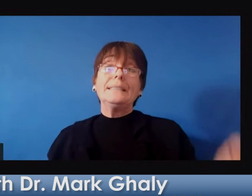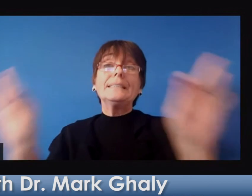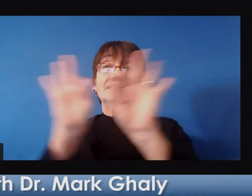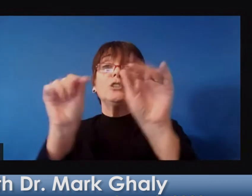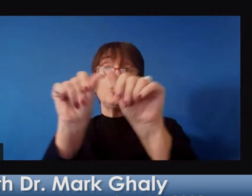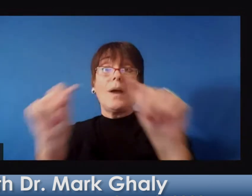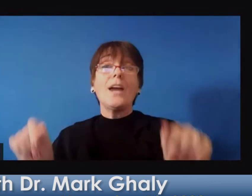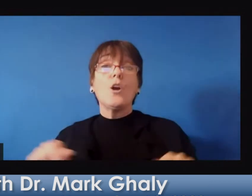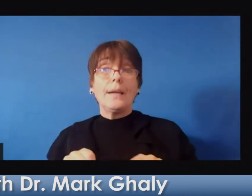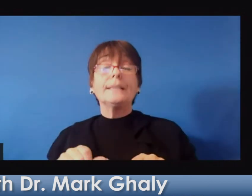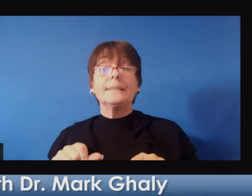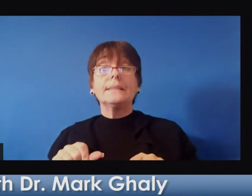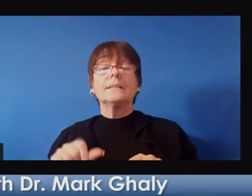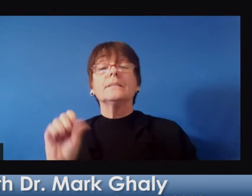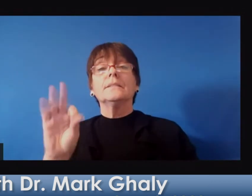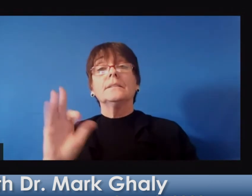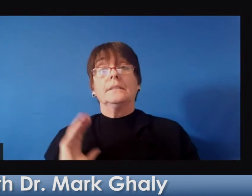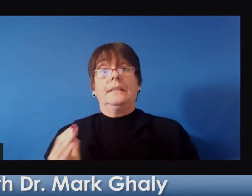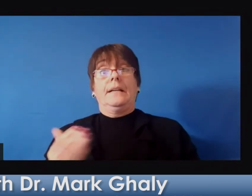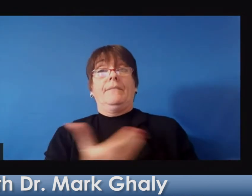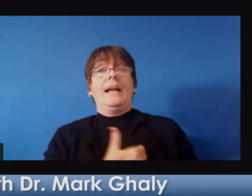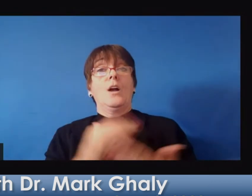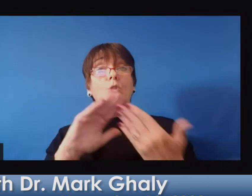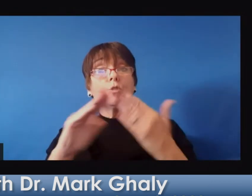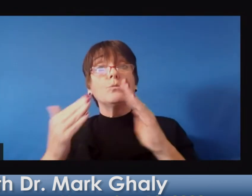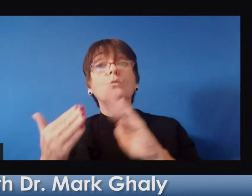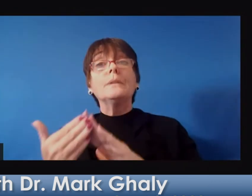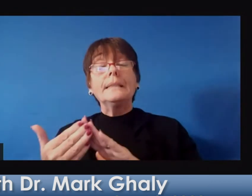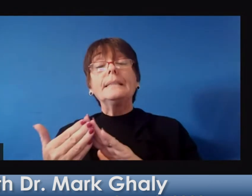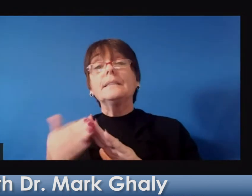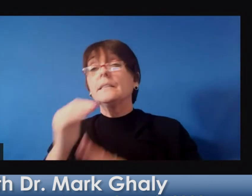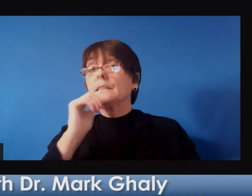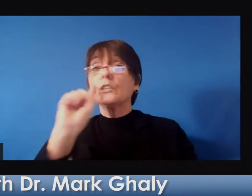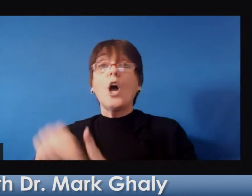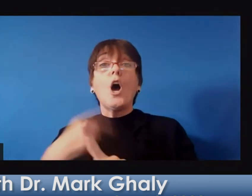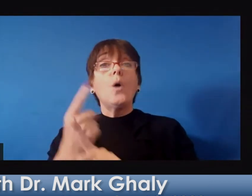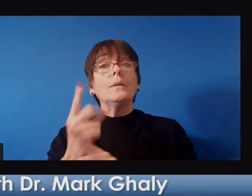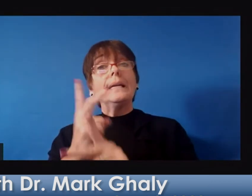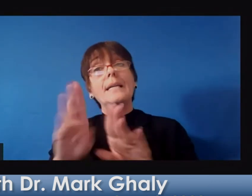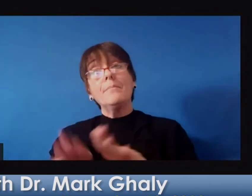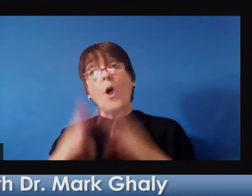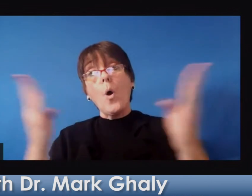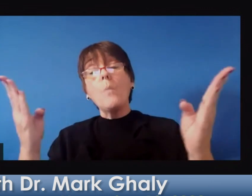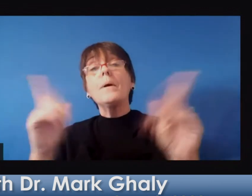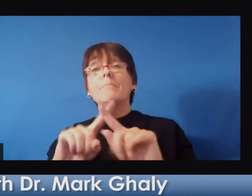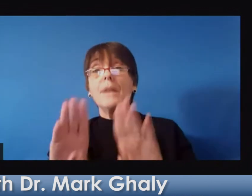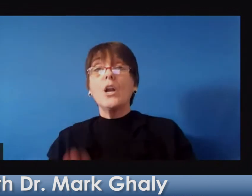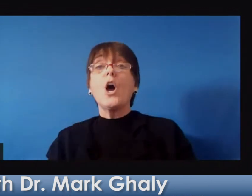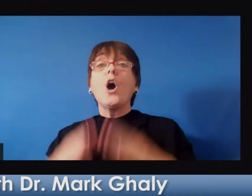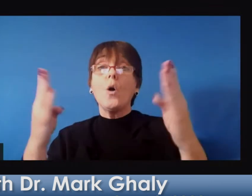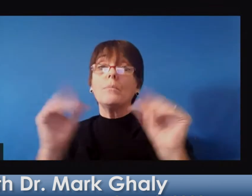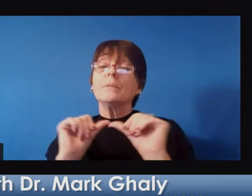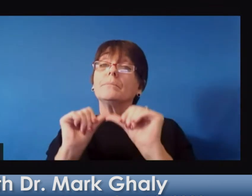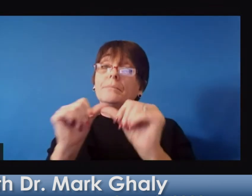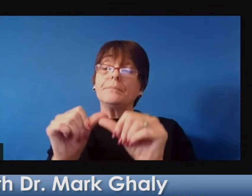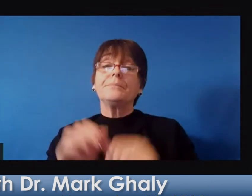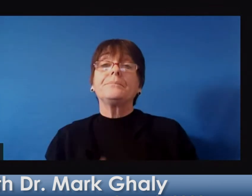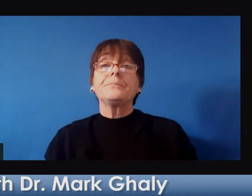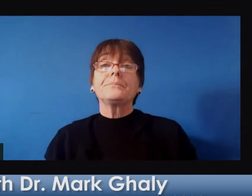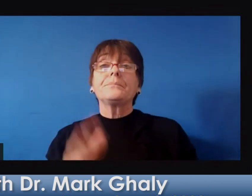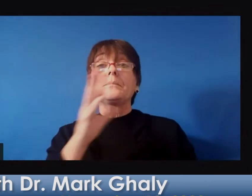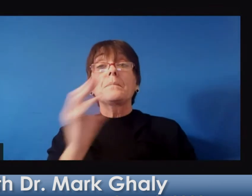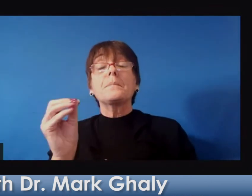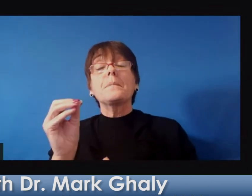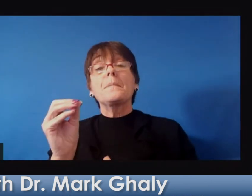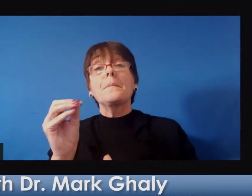of our communities to not just stay open, but open anew. And in